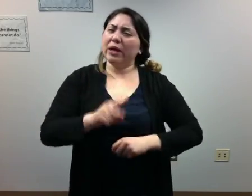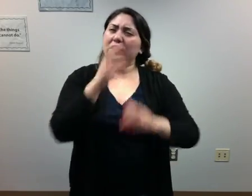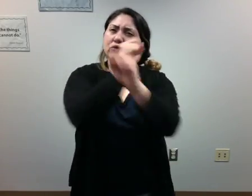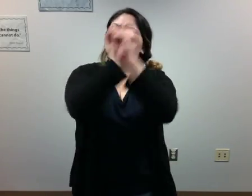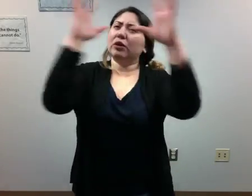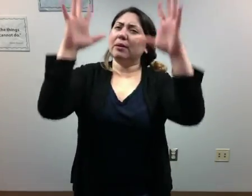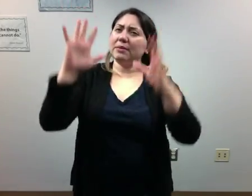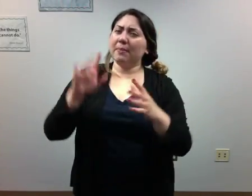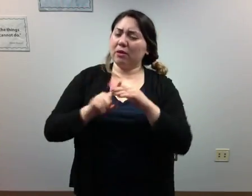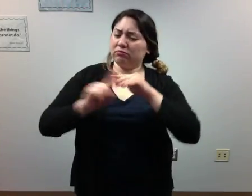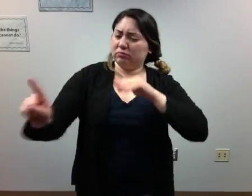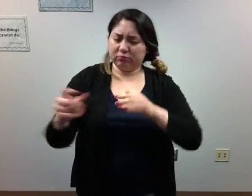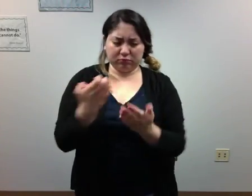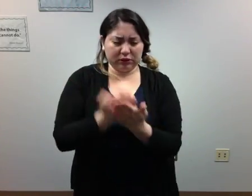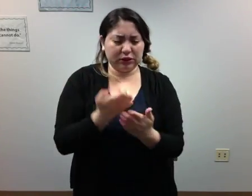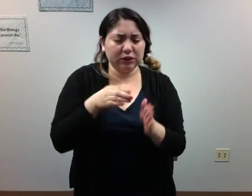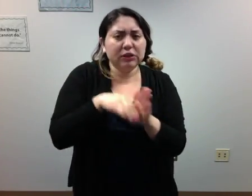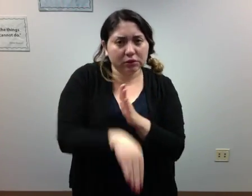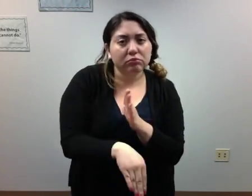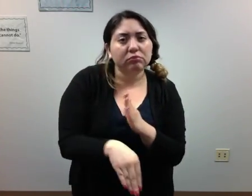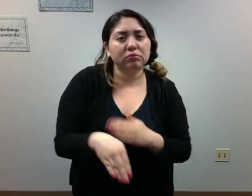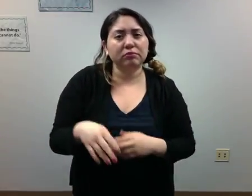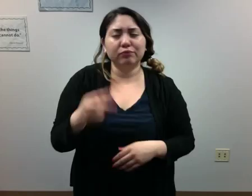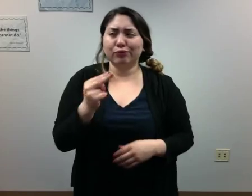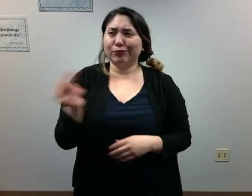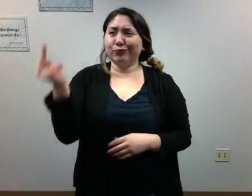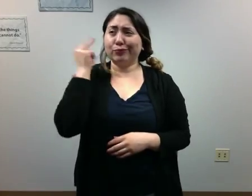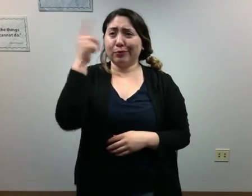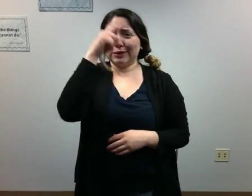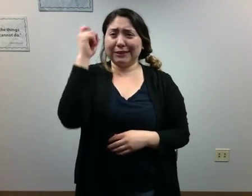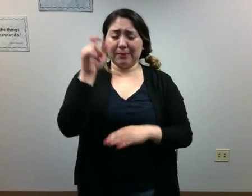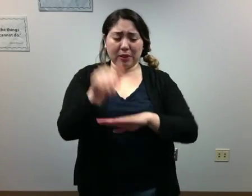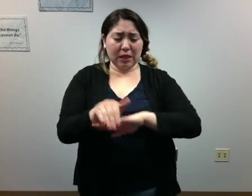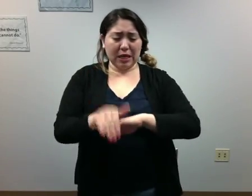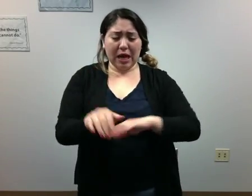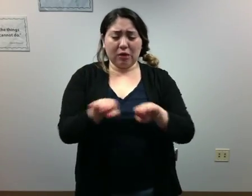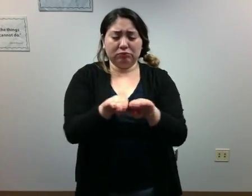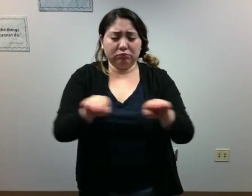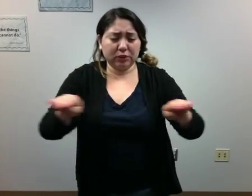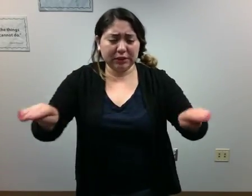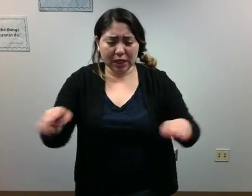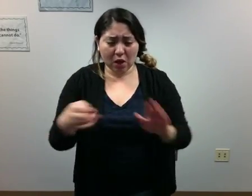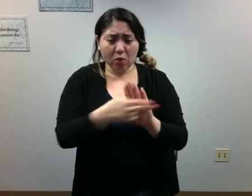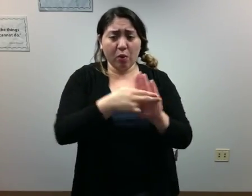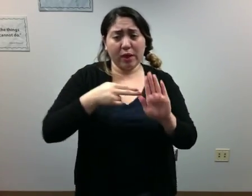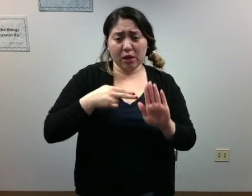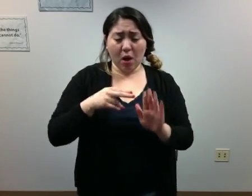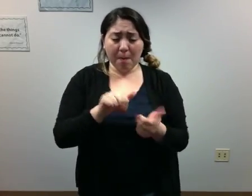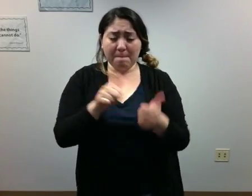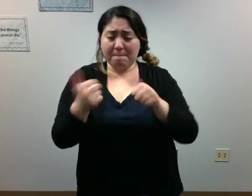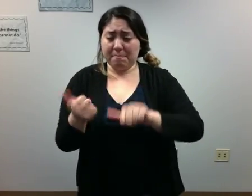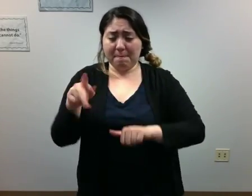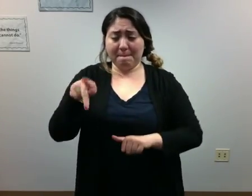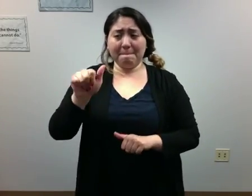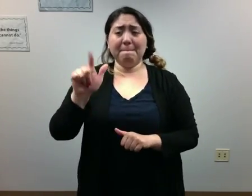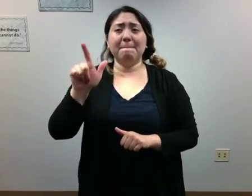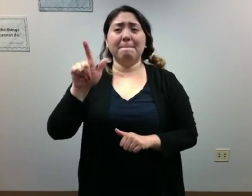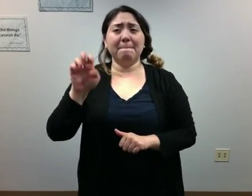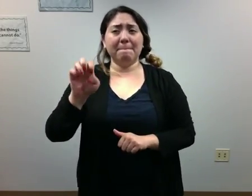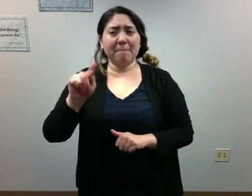Depression. I can remember summer nights when we'd put down what we called a Baptist pallet, and we